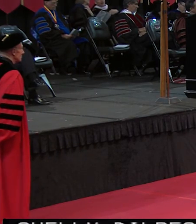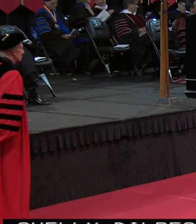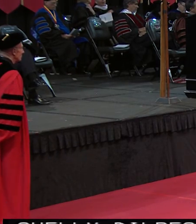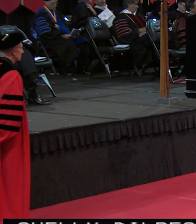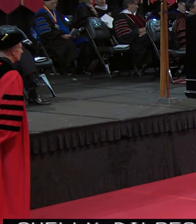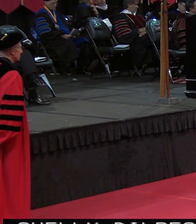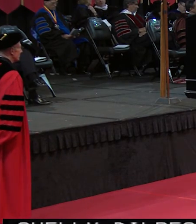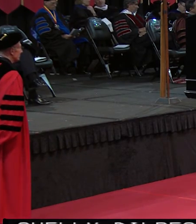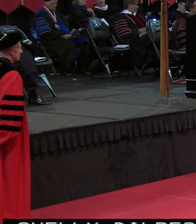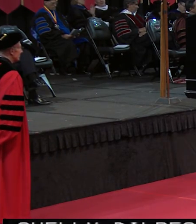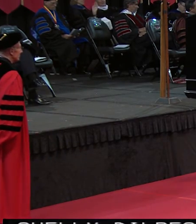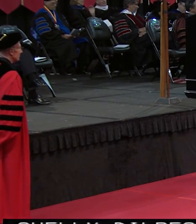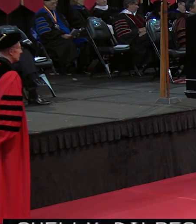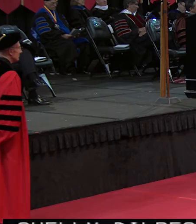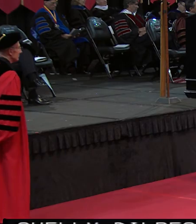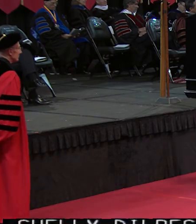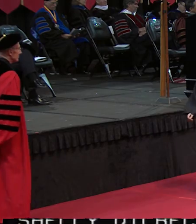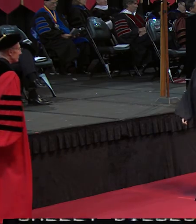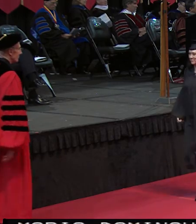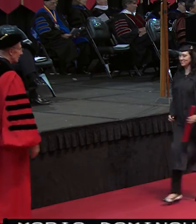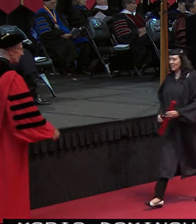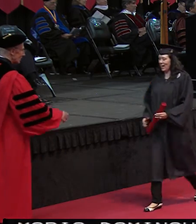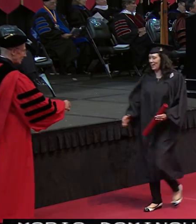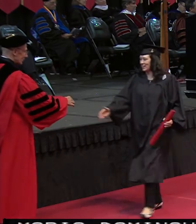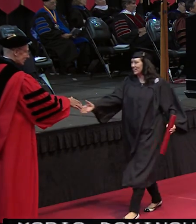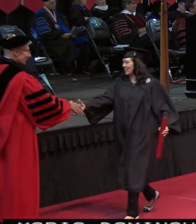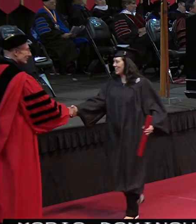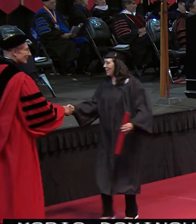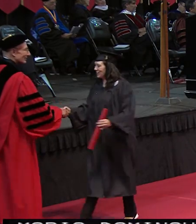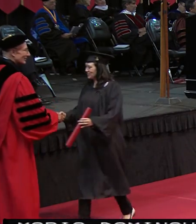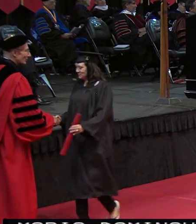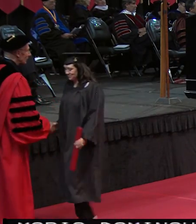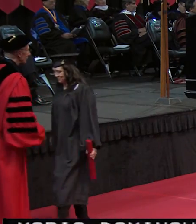Kelly Michelle Dowden.